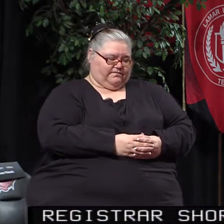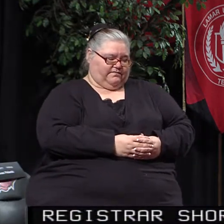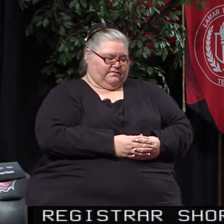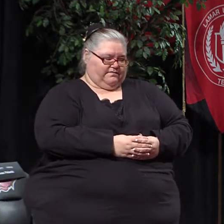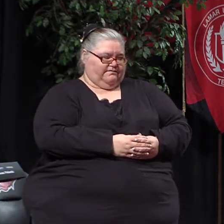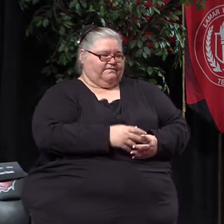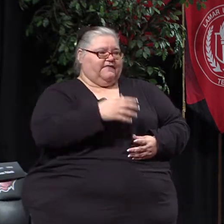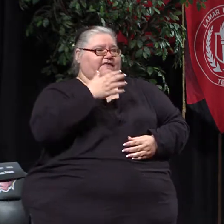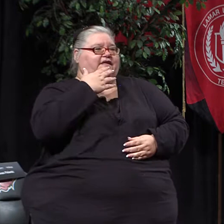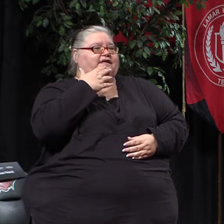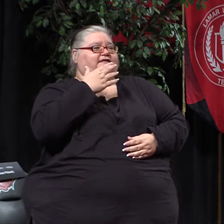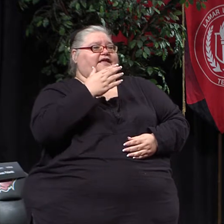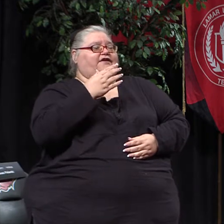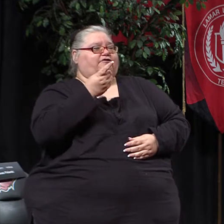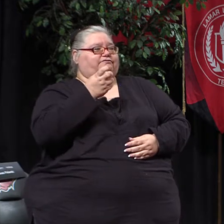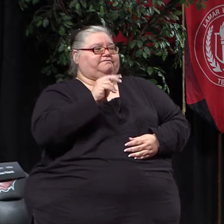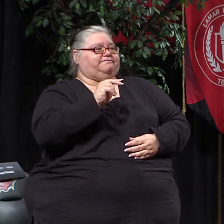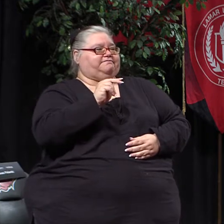Thank you, Dean Polanke.